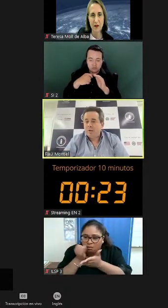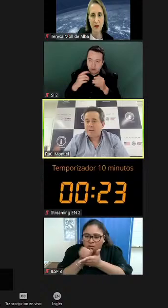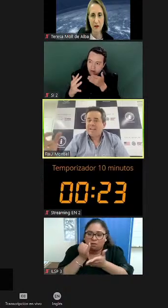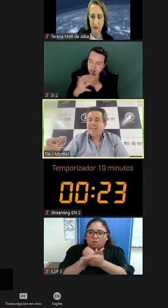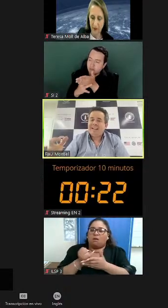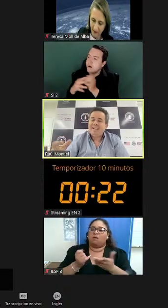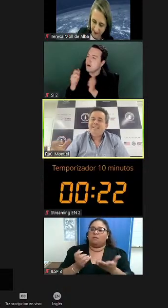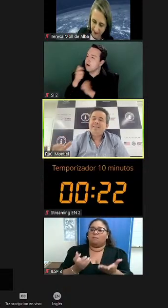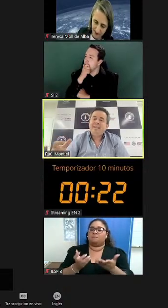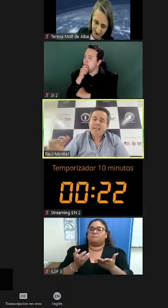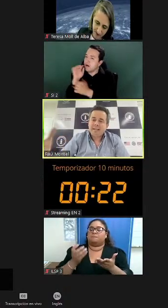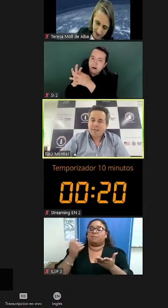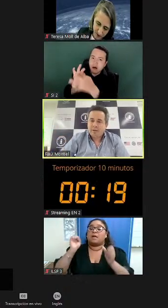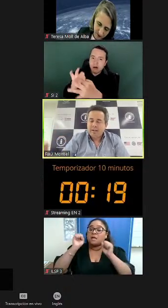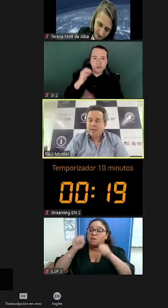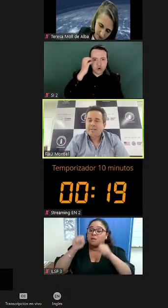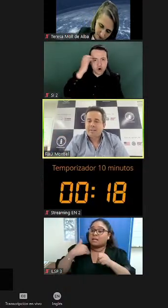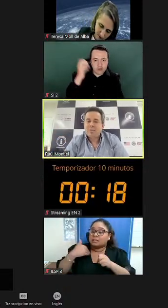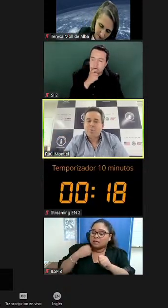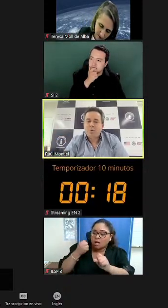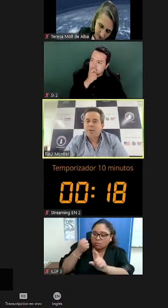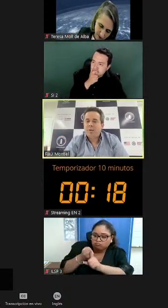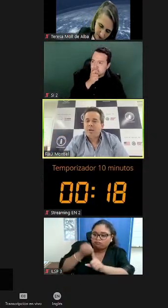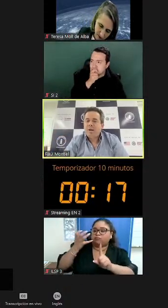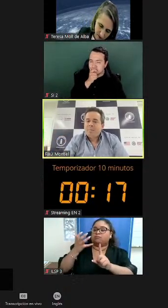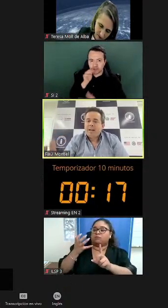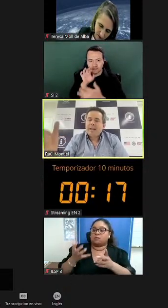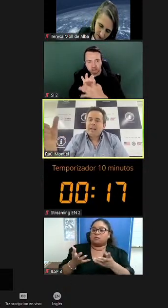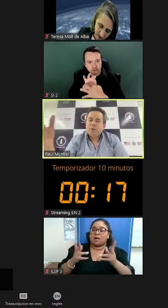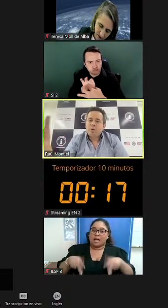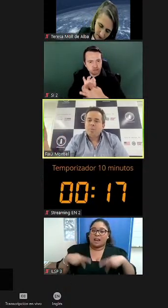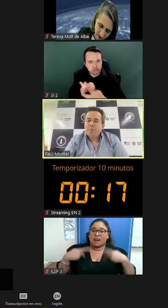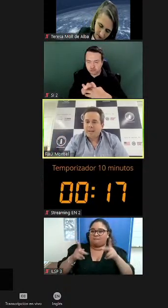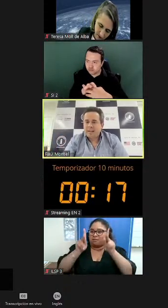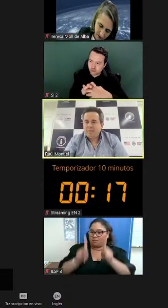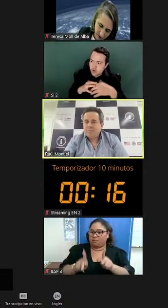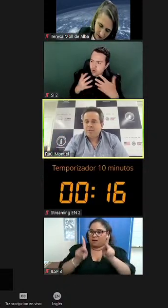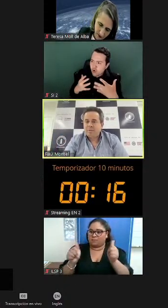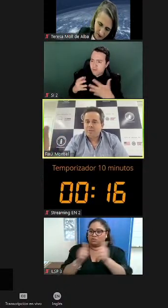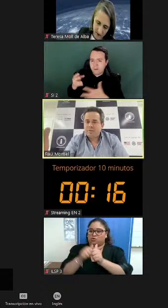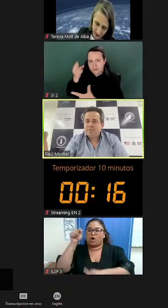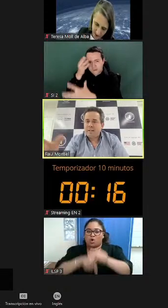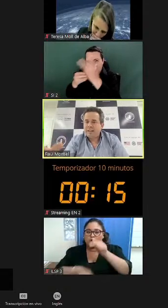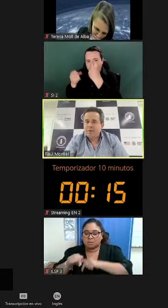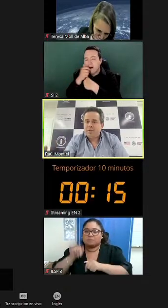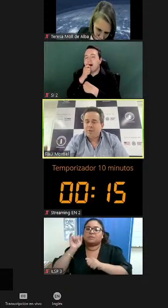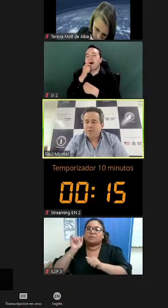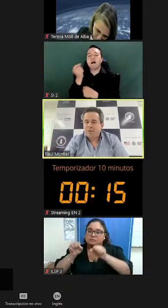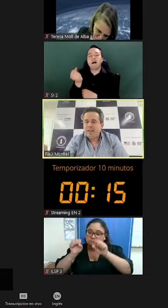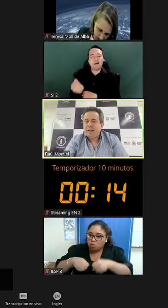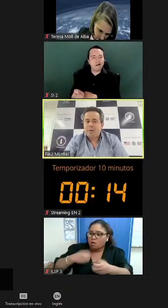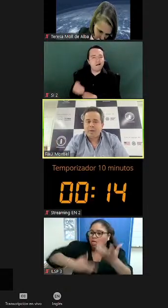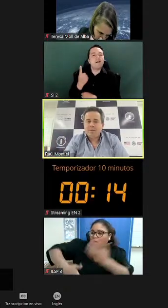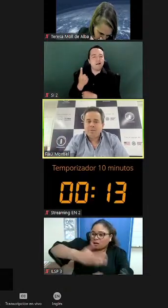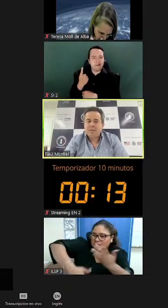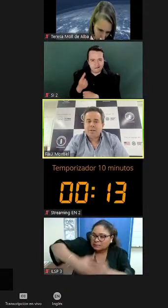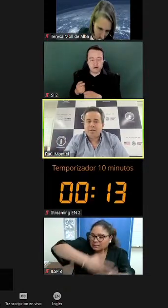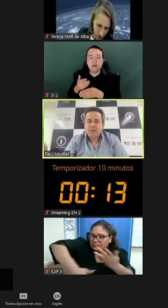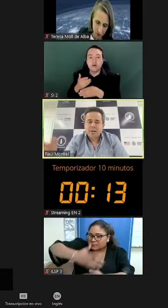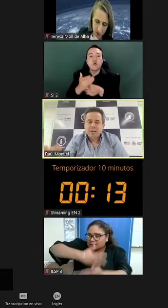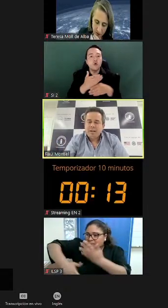inclusion dashboard with allies from the public sector so that they will share information